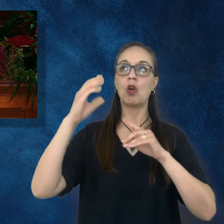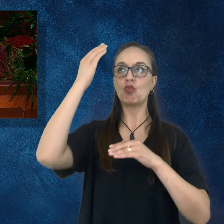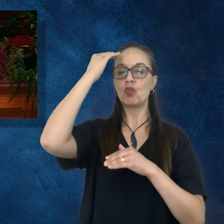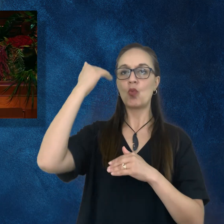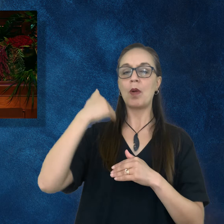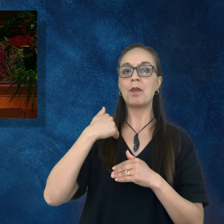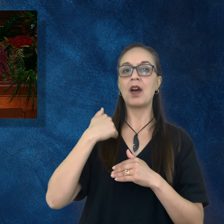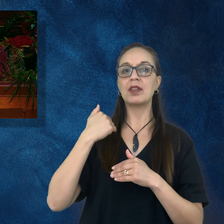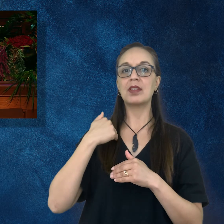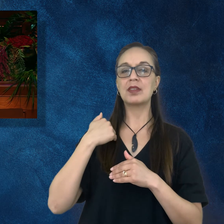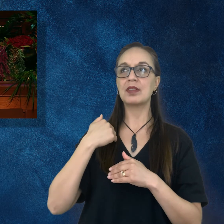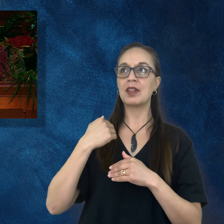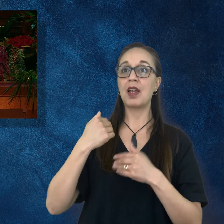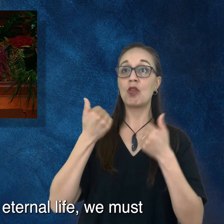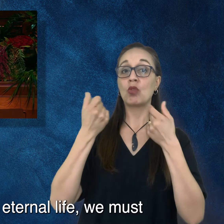simple.